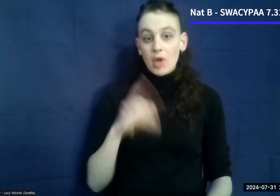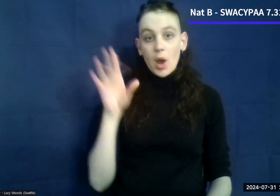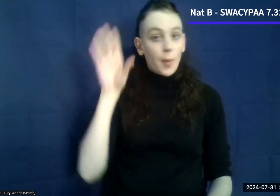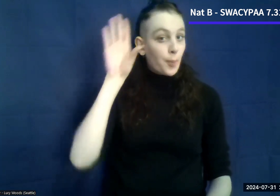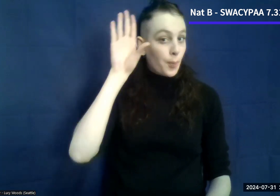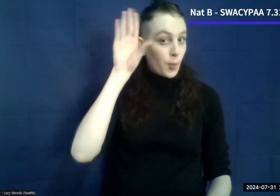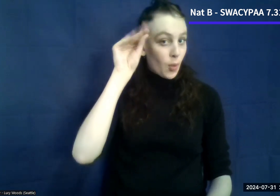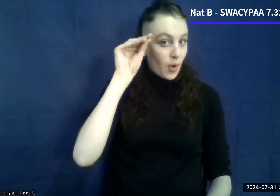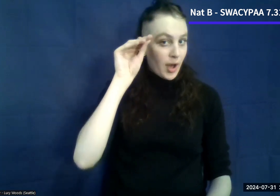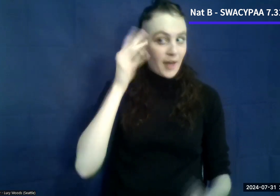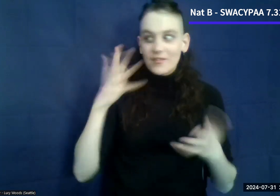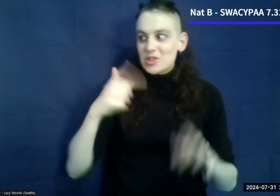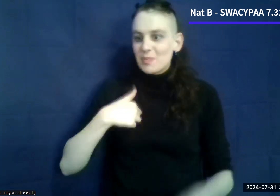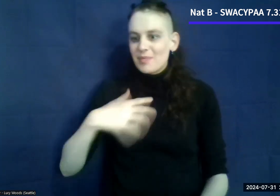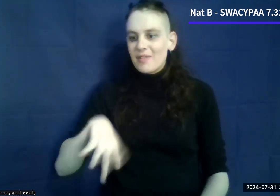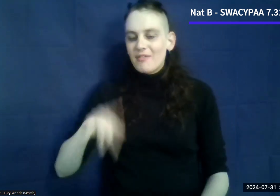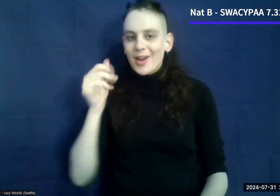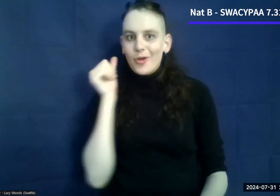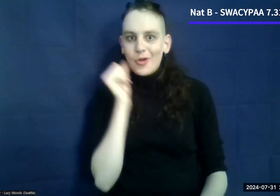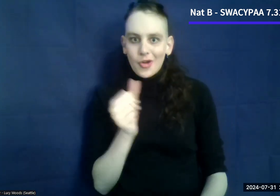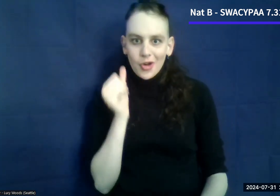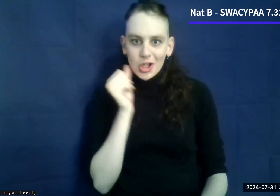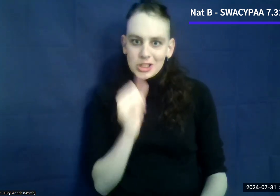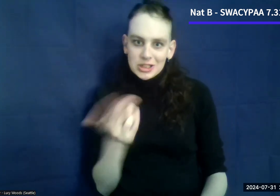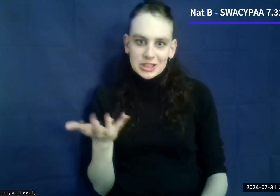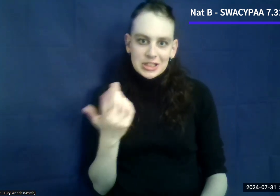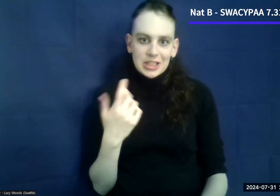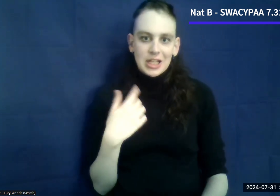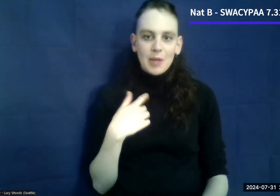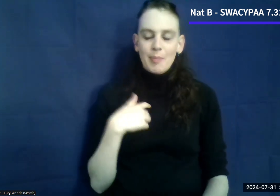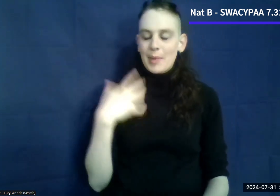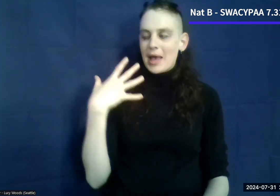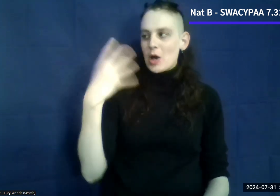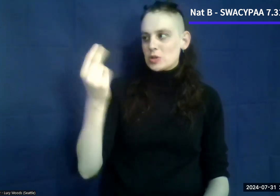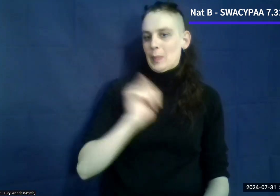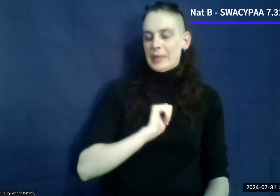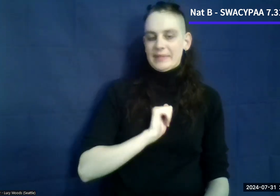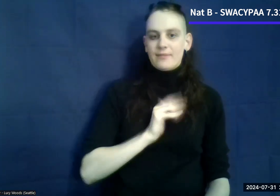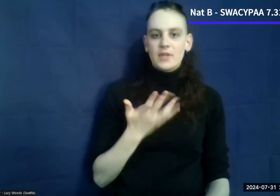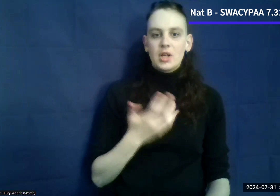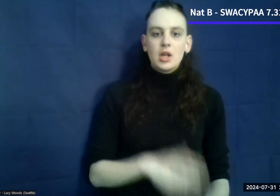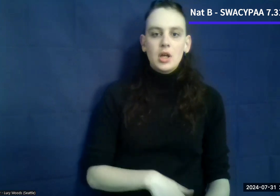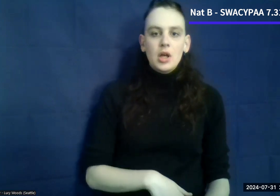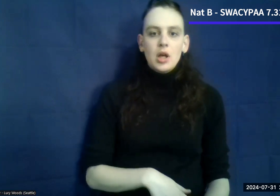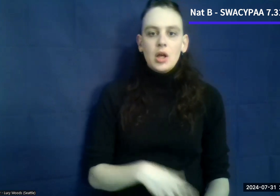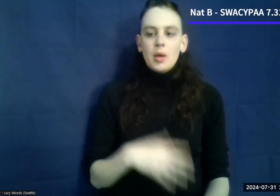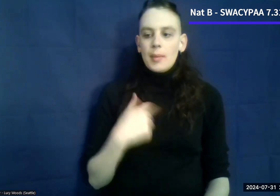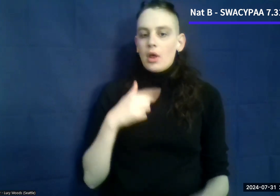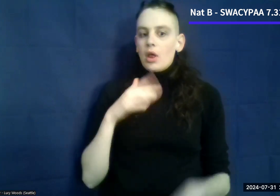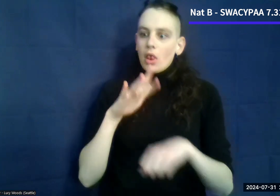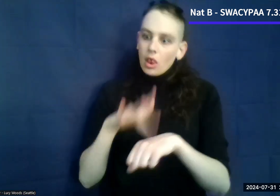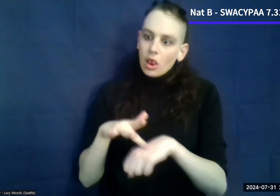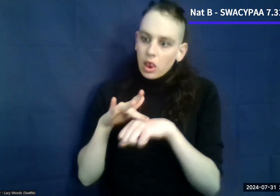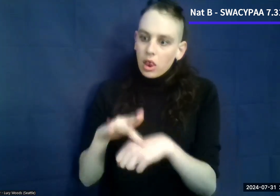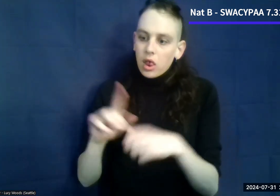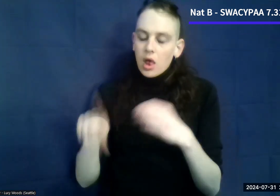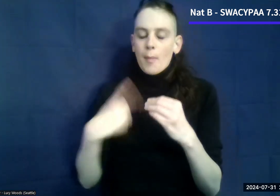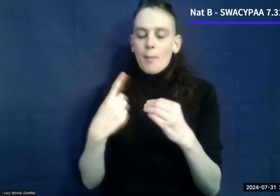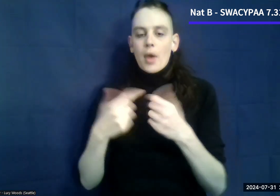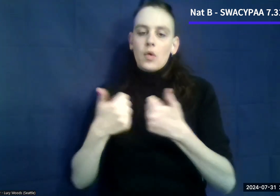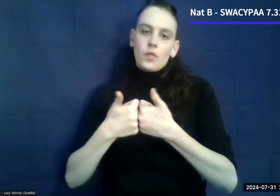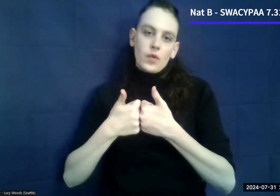then I found girls, and like I was really just like outside of myself completely and like really obsessive about relationships. And